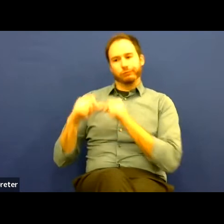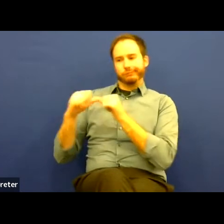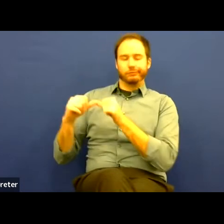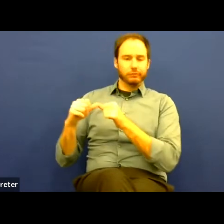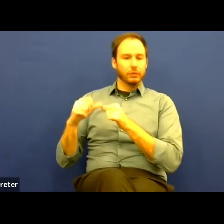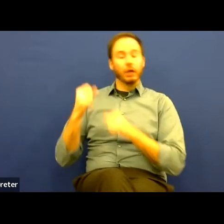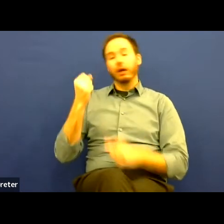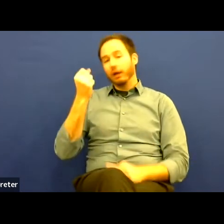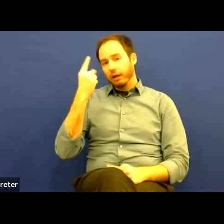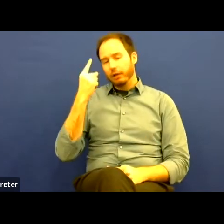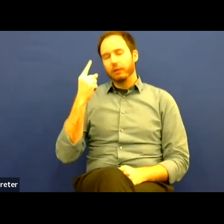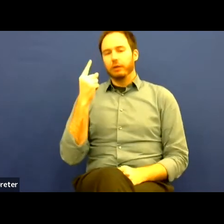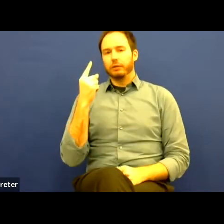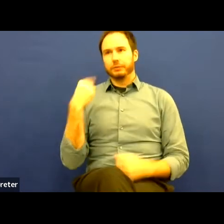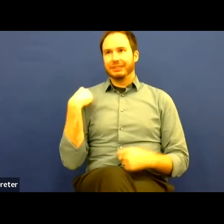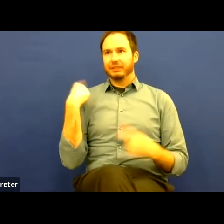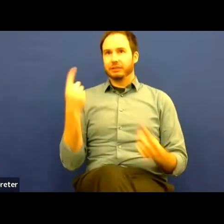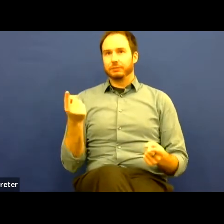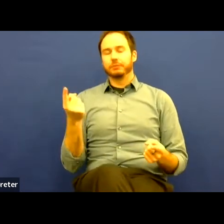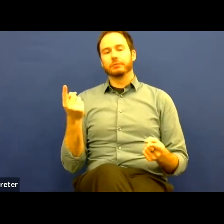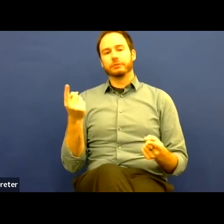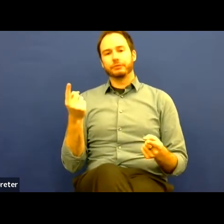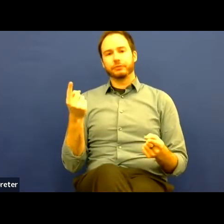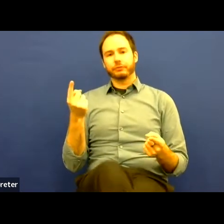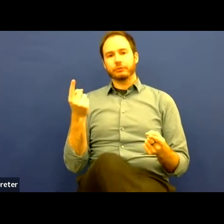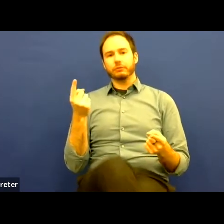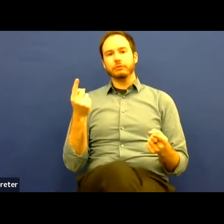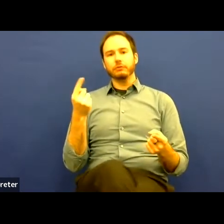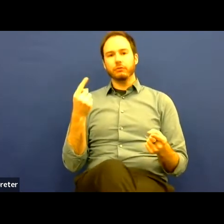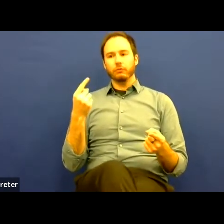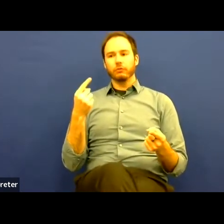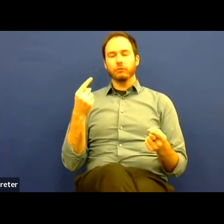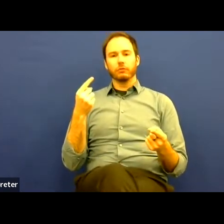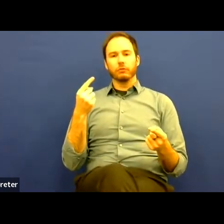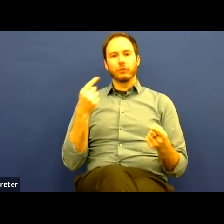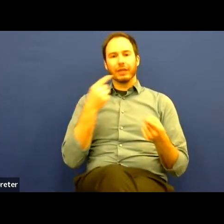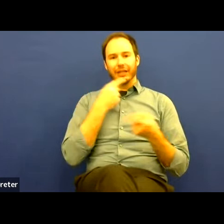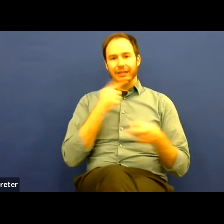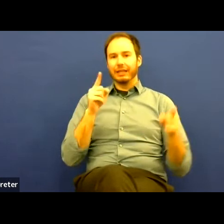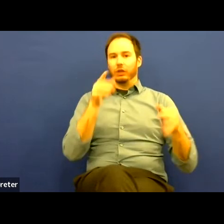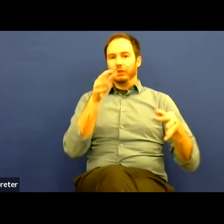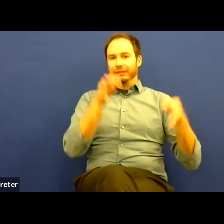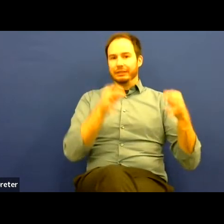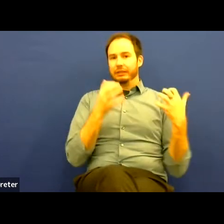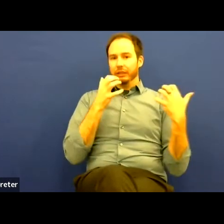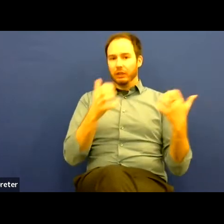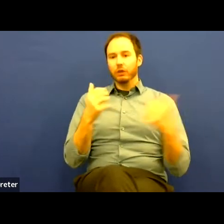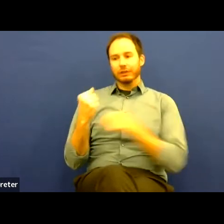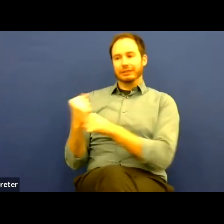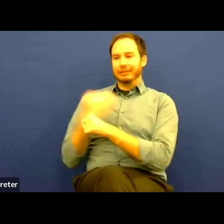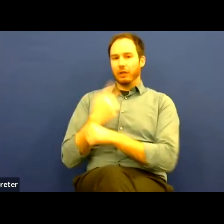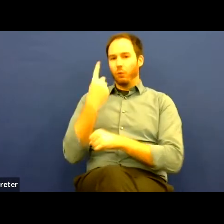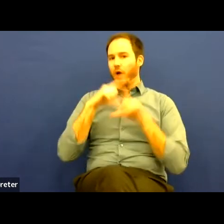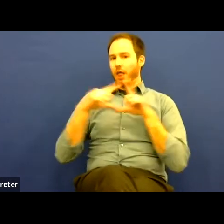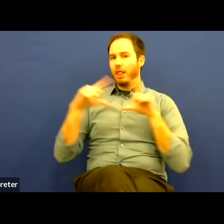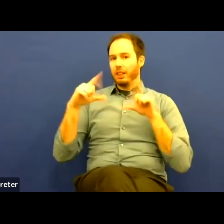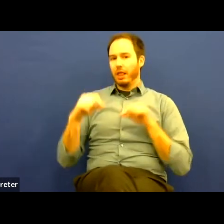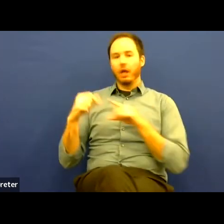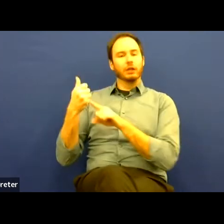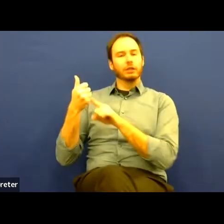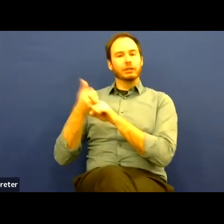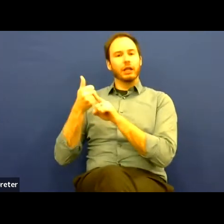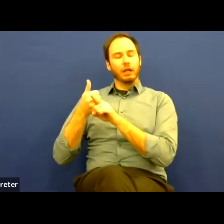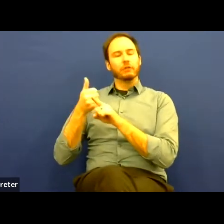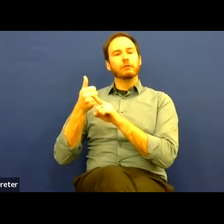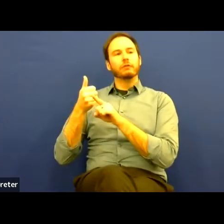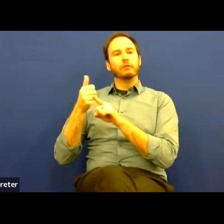will note that since we had this announced this hearing, we did receive a letter from the owners of